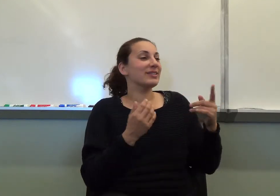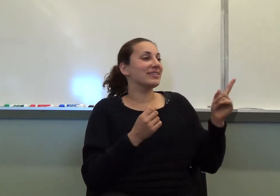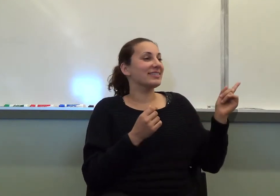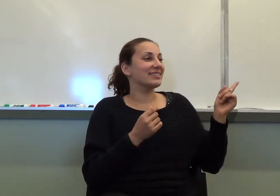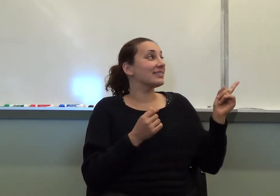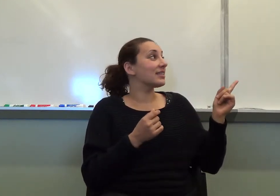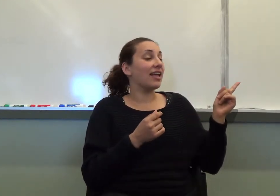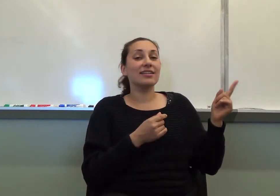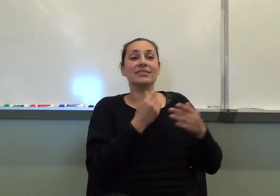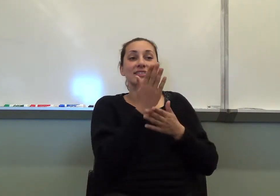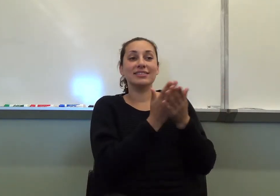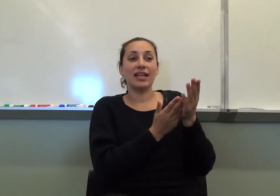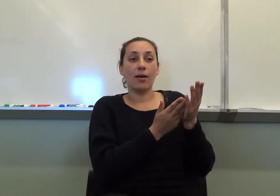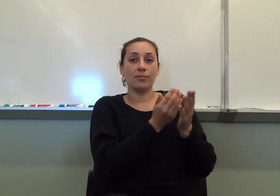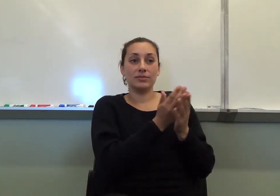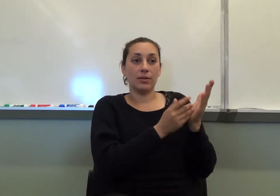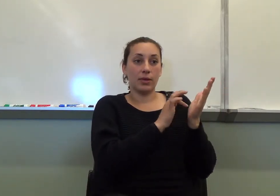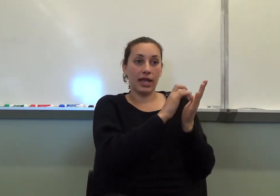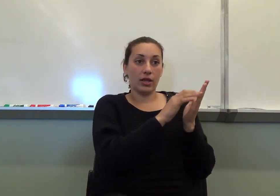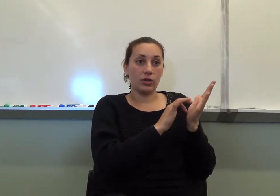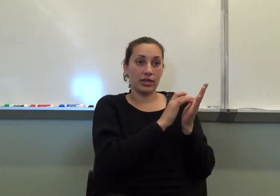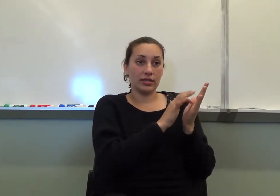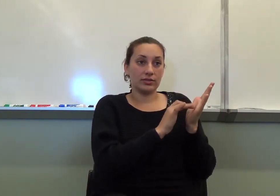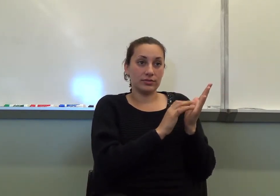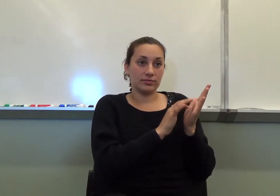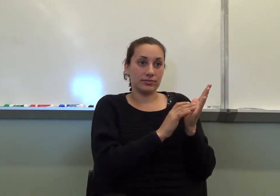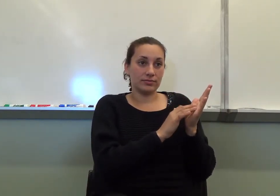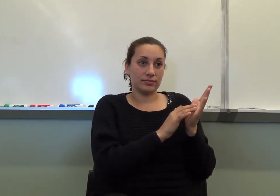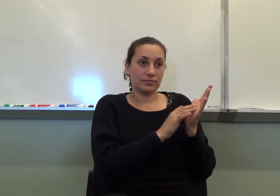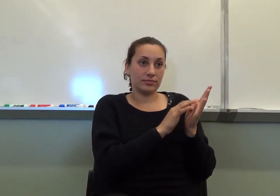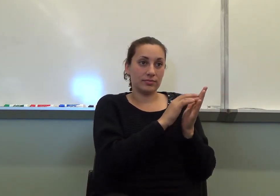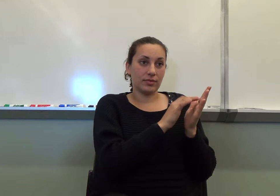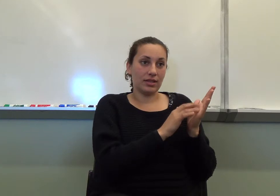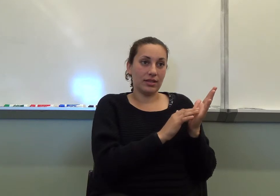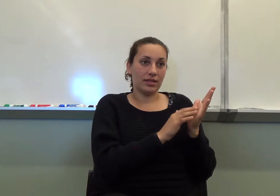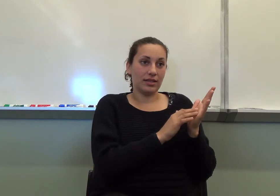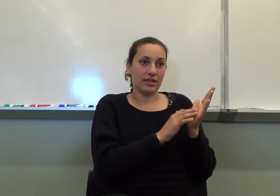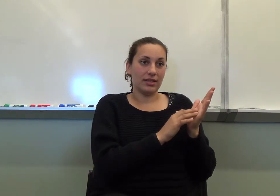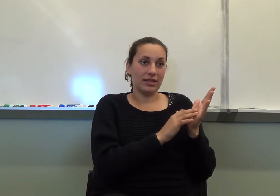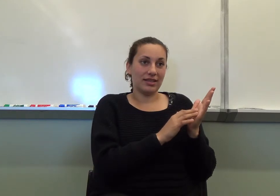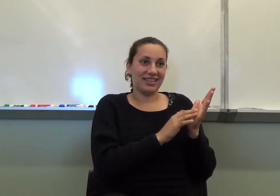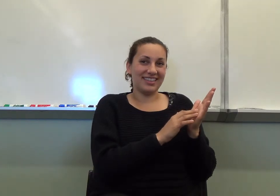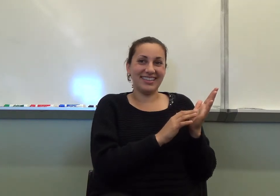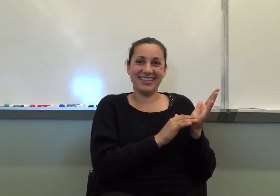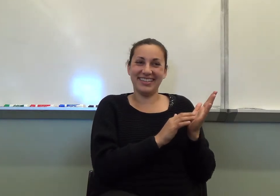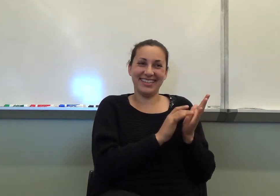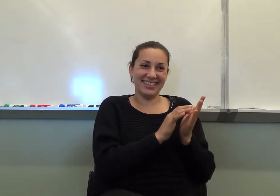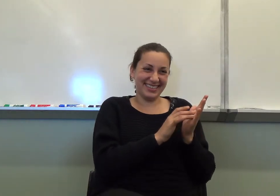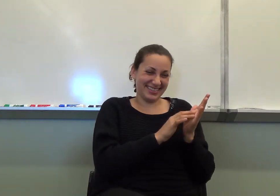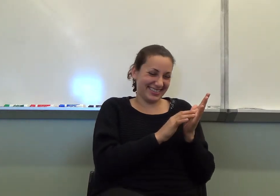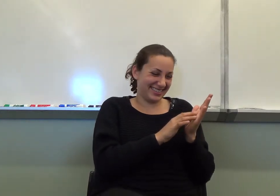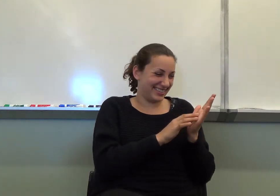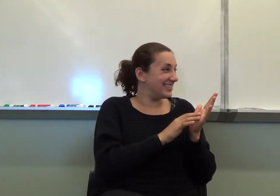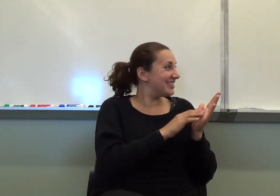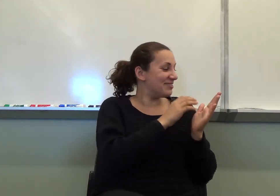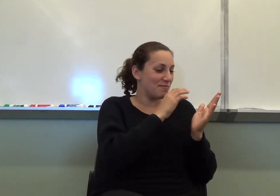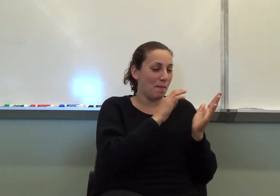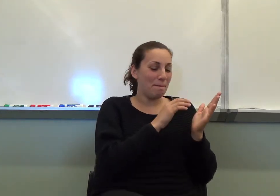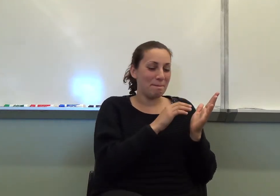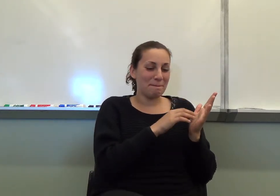of calculators, you push the square root before you put in the number. With some of them, you push the square root after you put in the number.